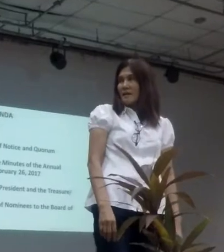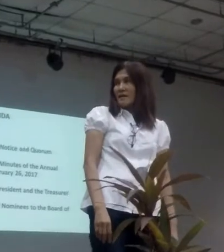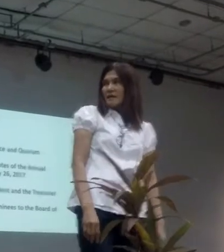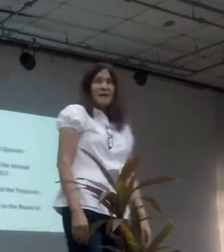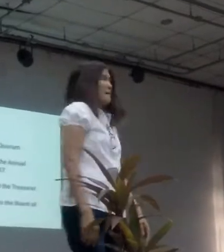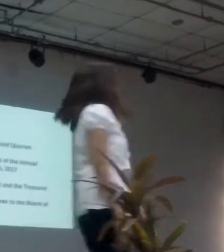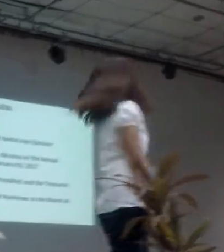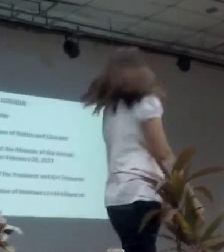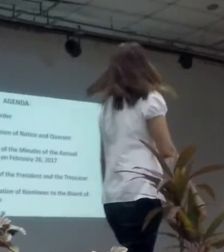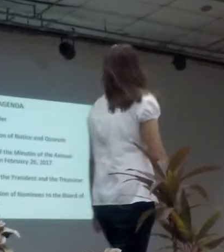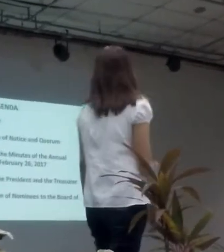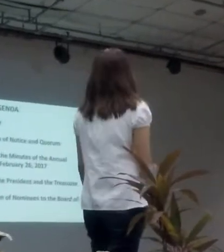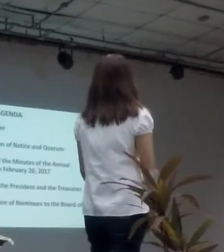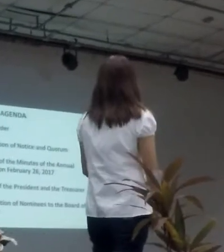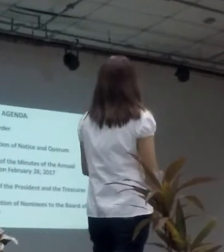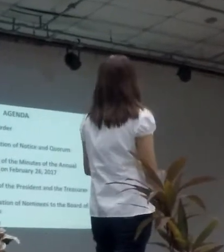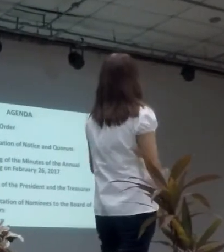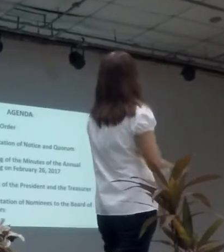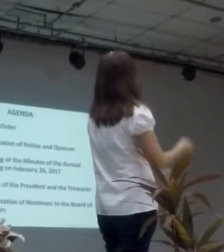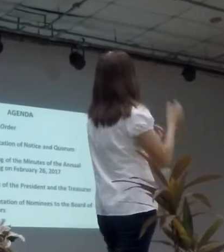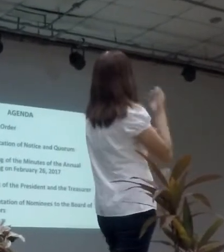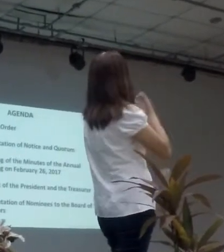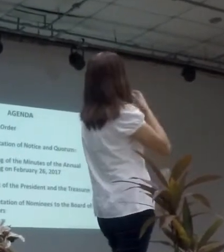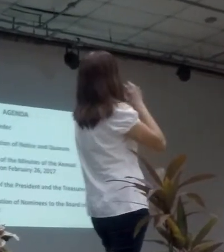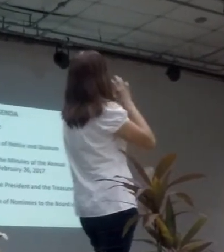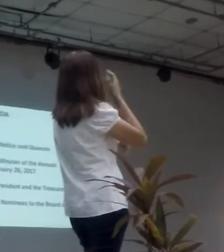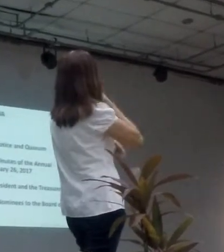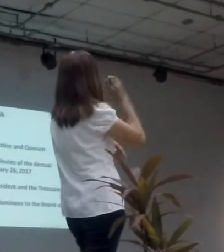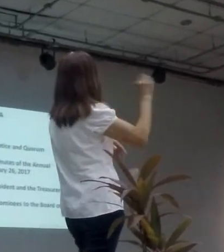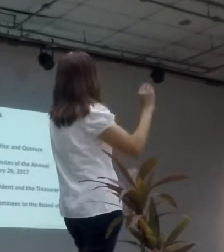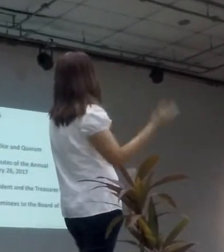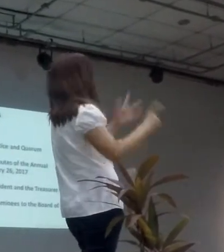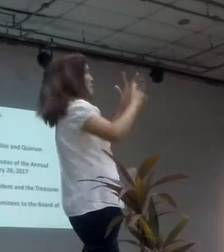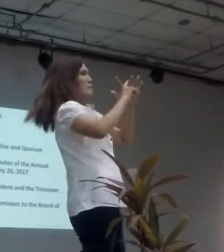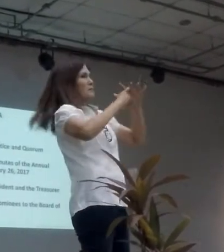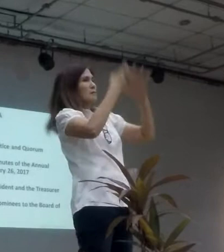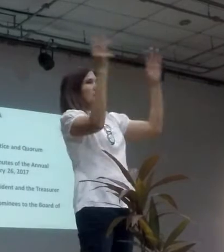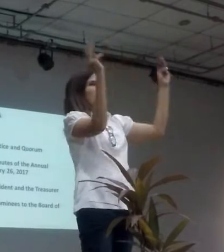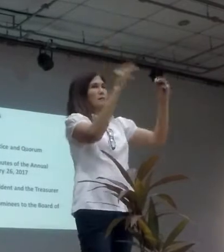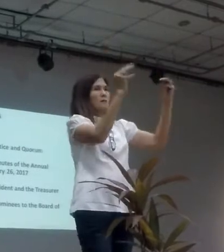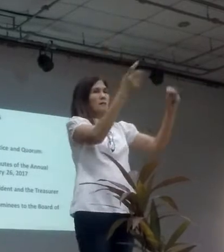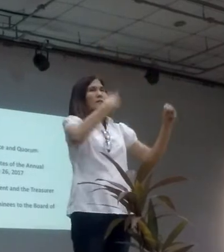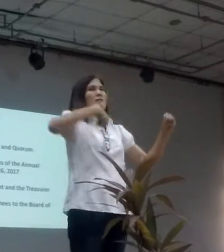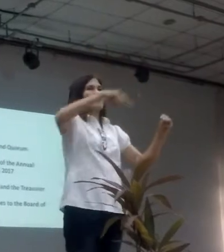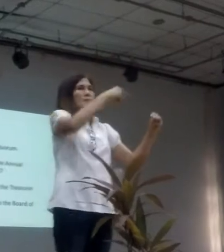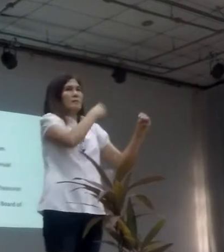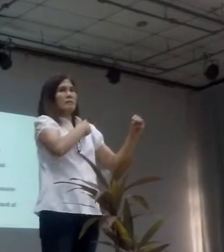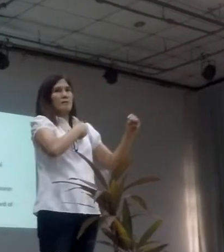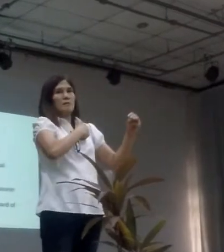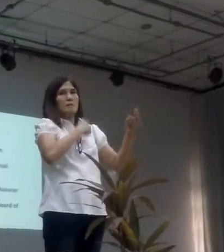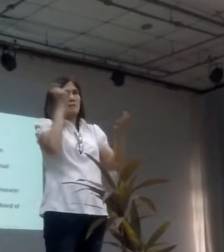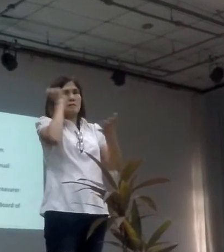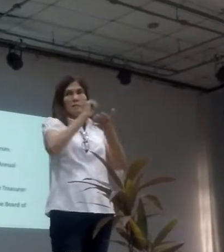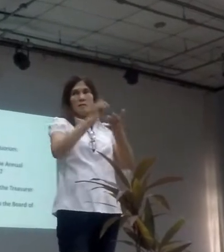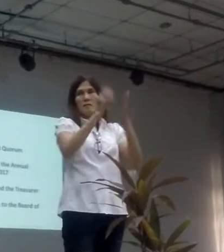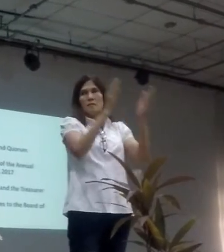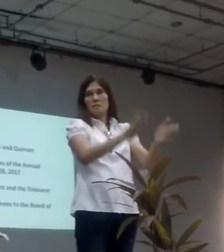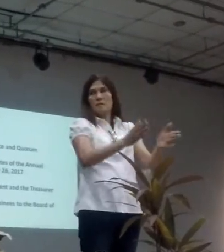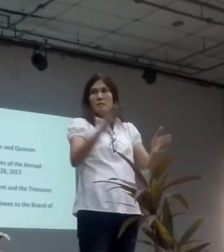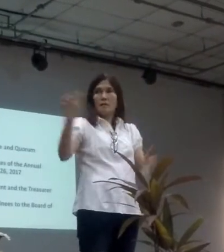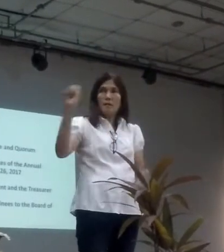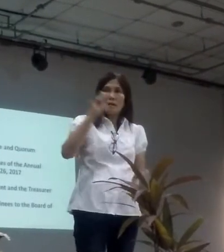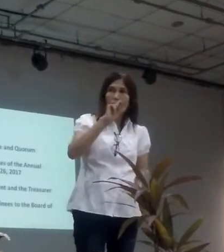First, we will have the call to order to start the meeting. Then we will have our secretary,